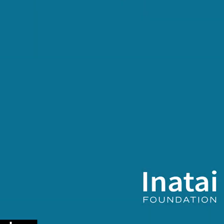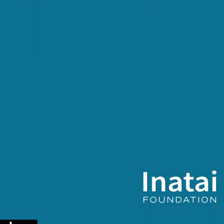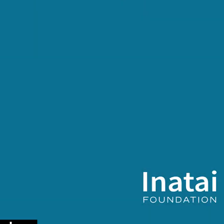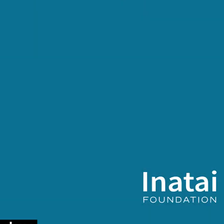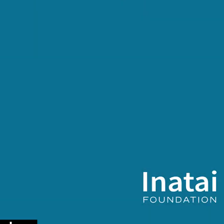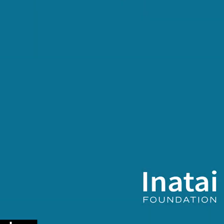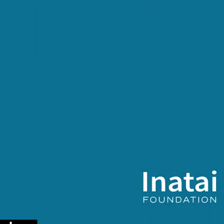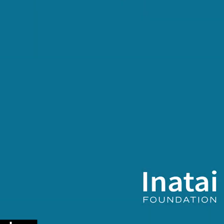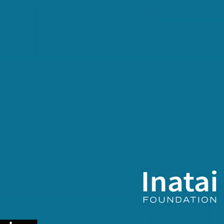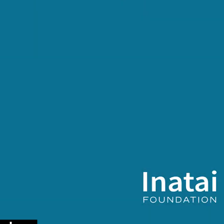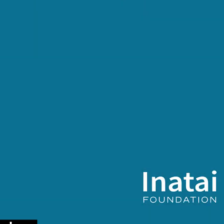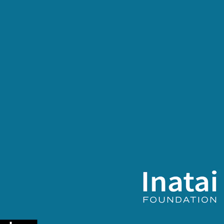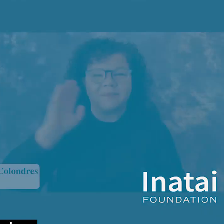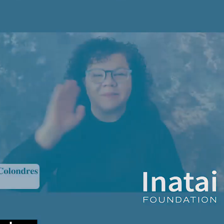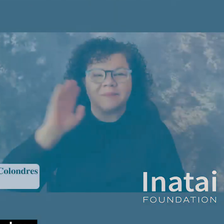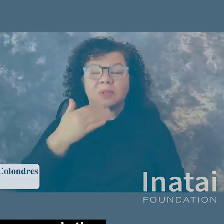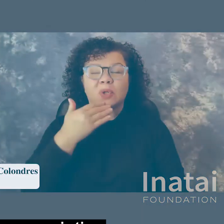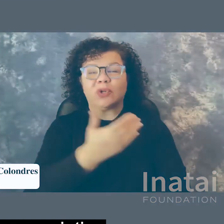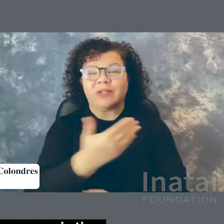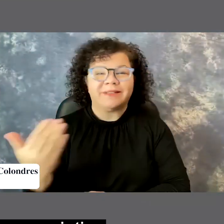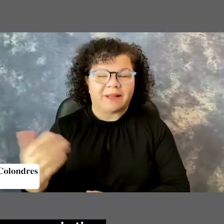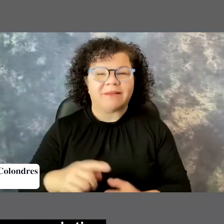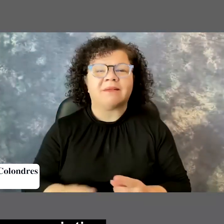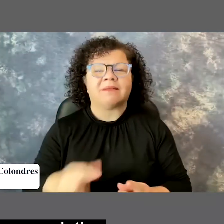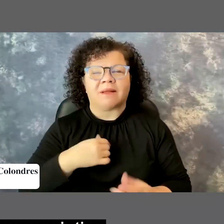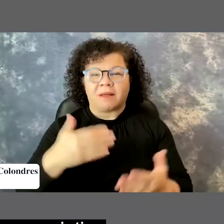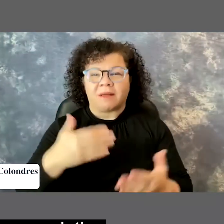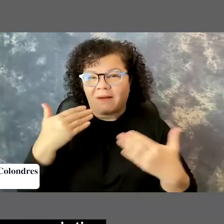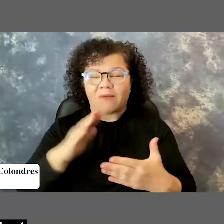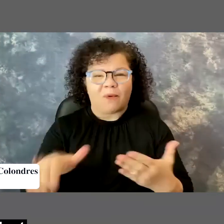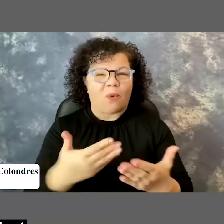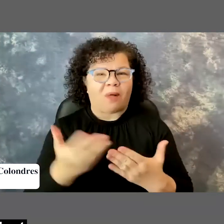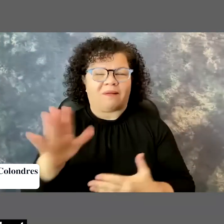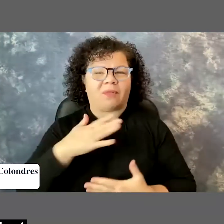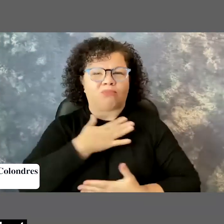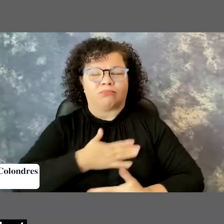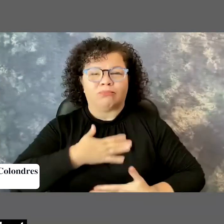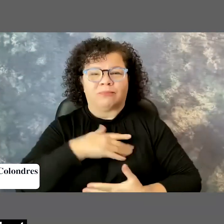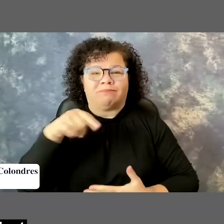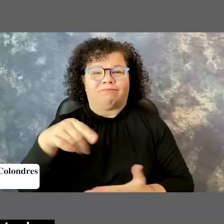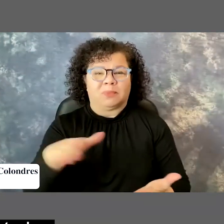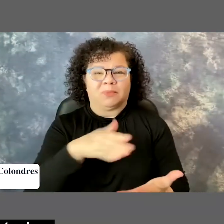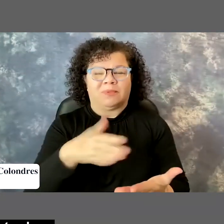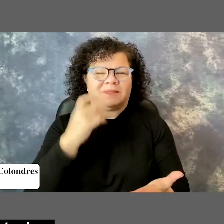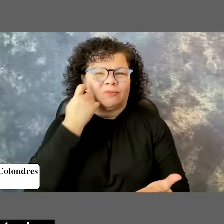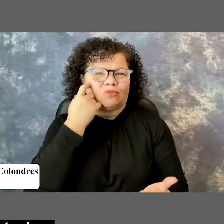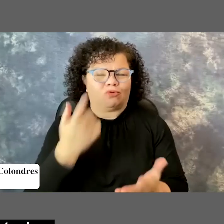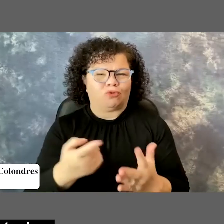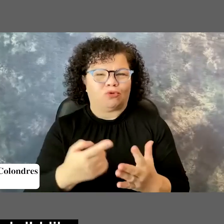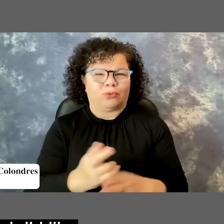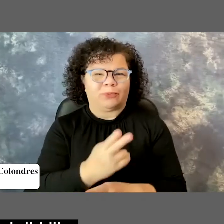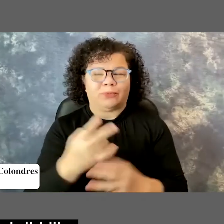Why Hustle Halt? Hello, good day. Thank you for all of the appreciation of the music that we started with